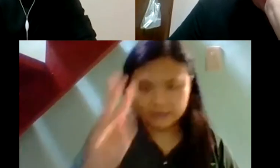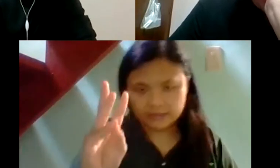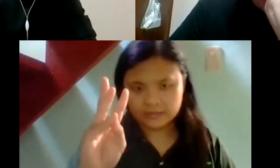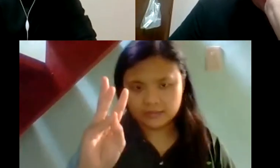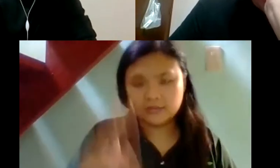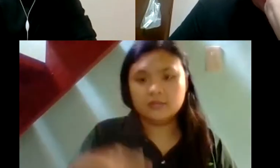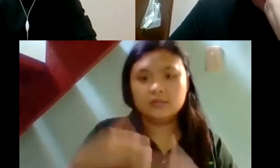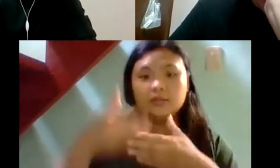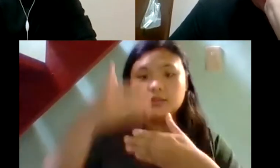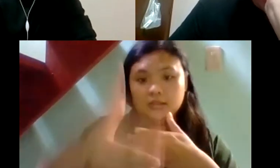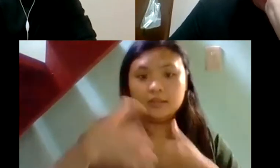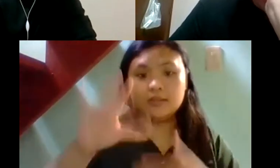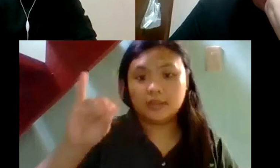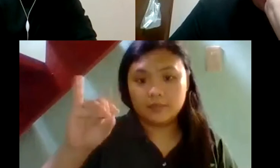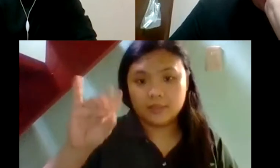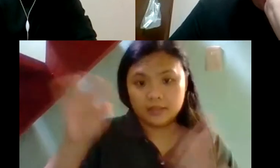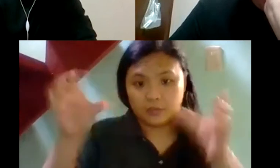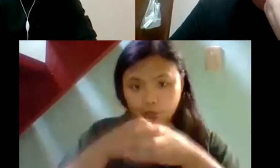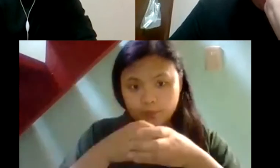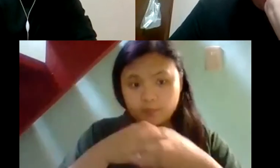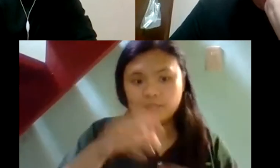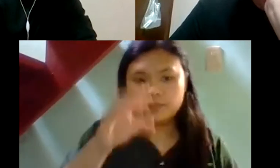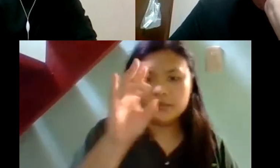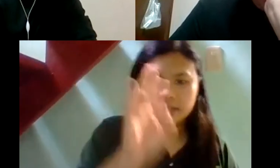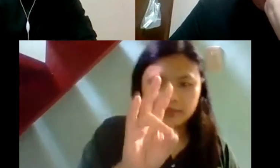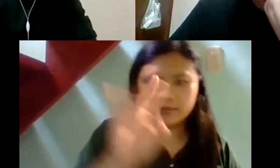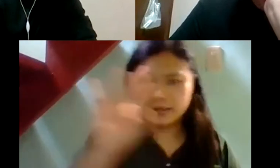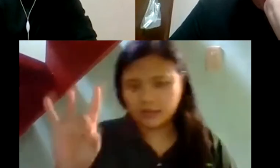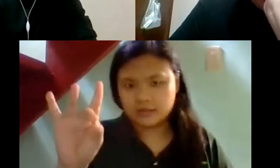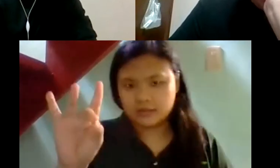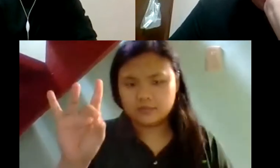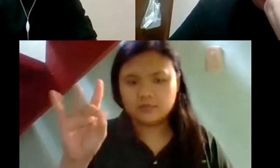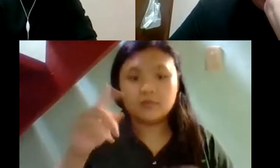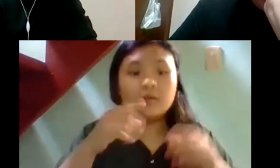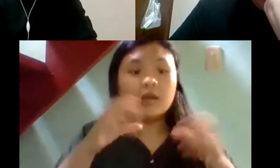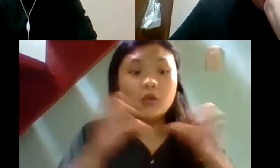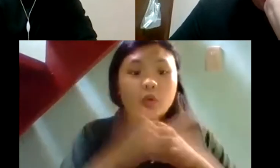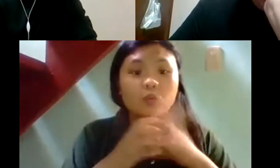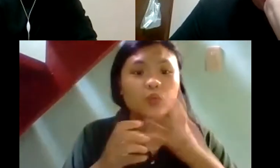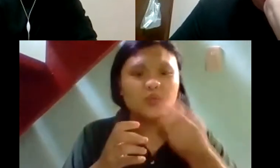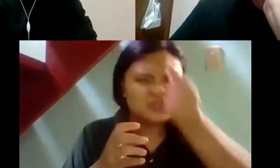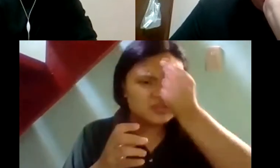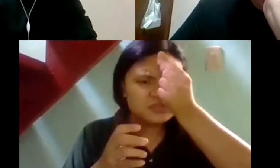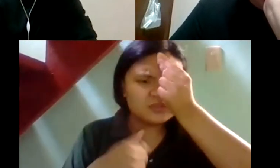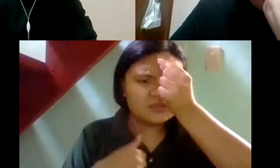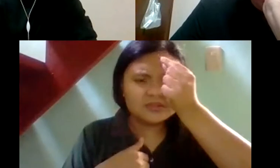Nat's group is 5 and 6. Yami's group is 7 and 8.